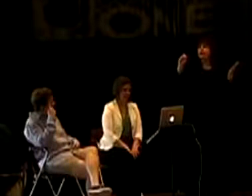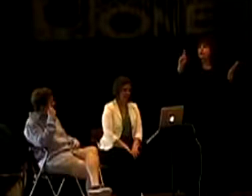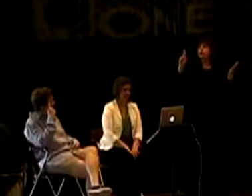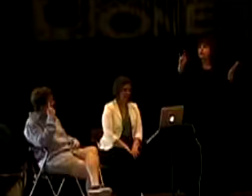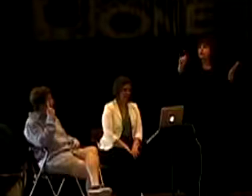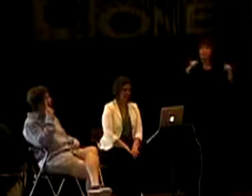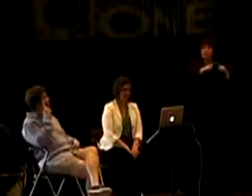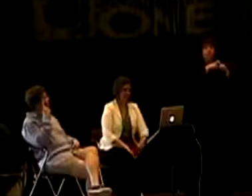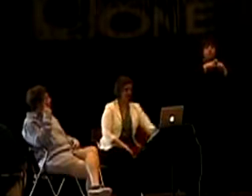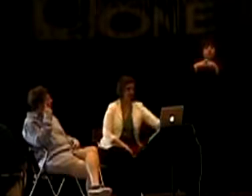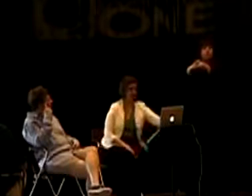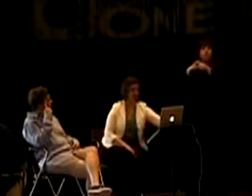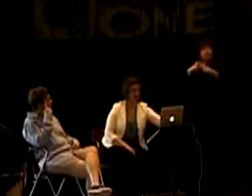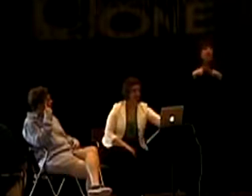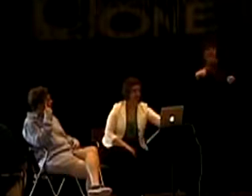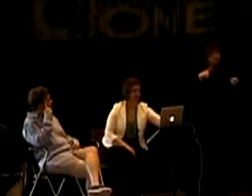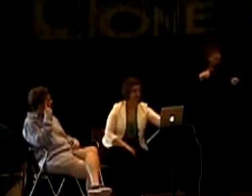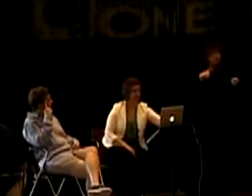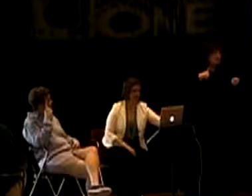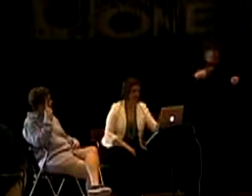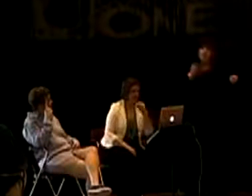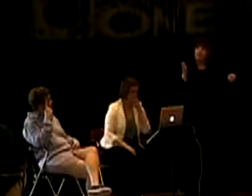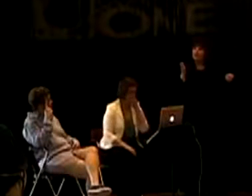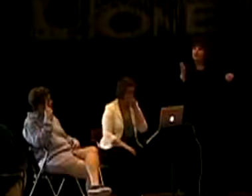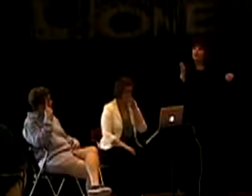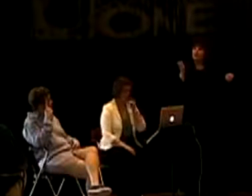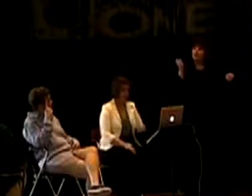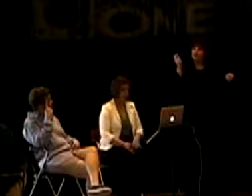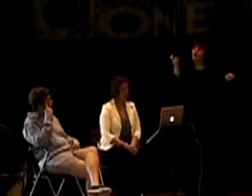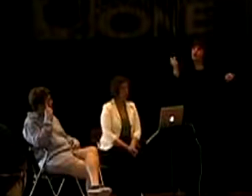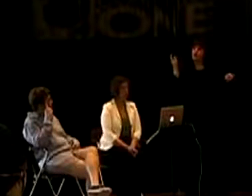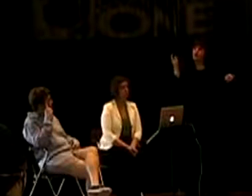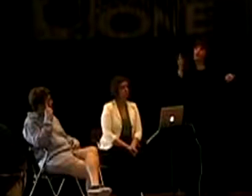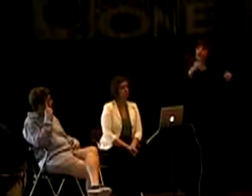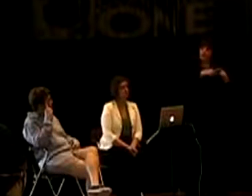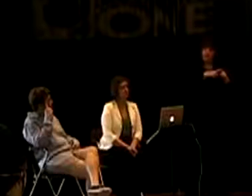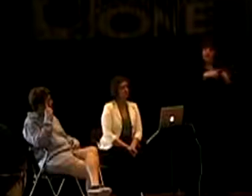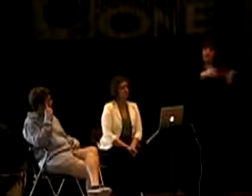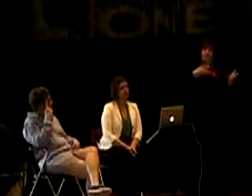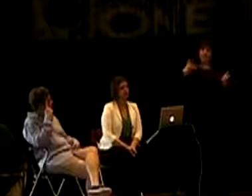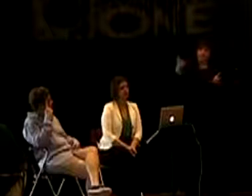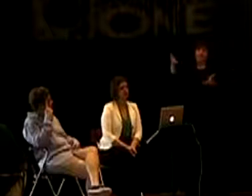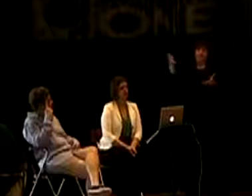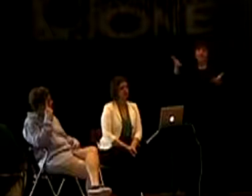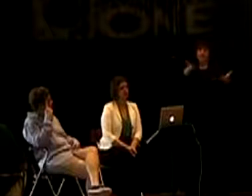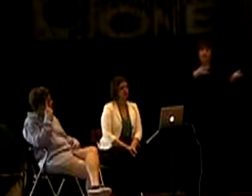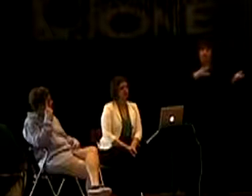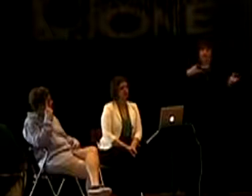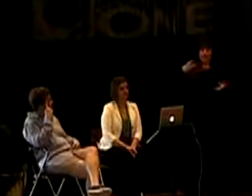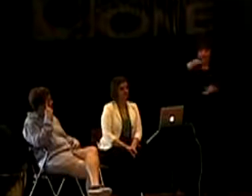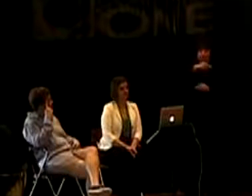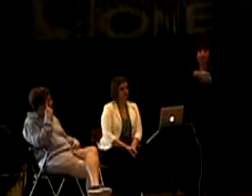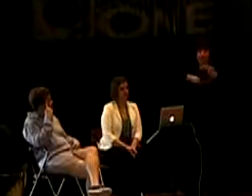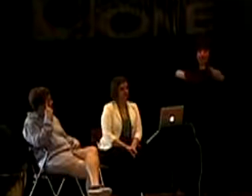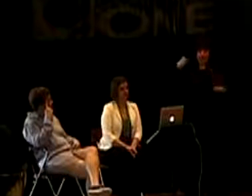poetic similarity between the two languages. And I had this idea of what if I wrote something where a deaf woman